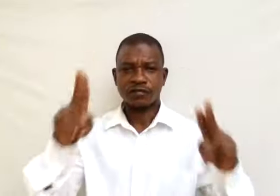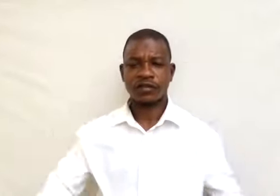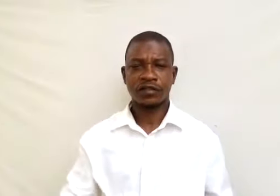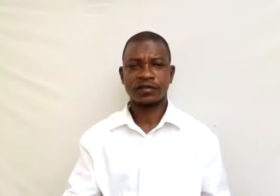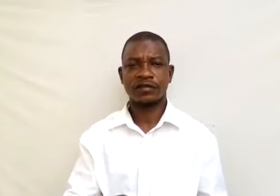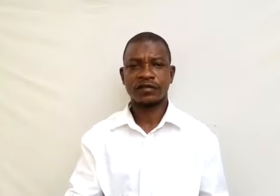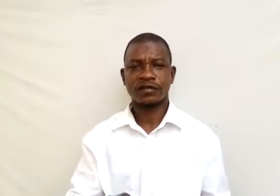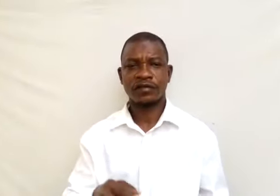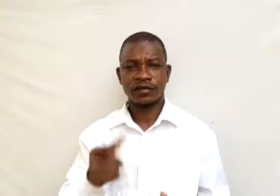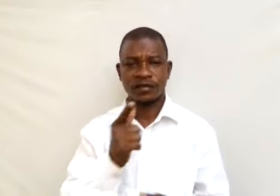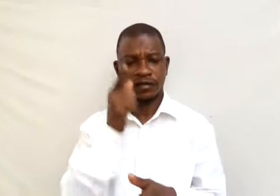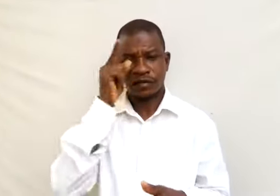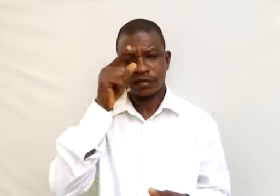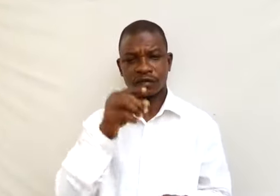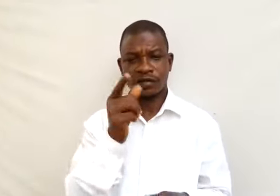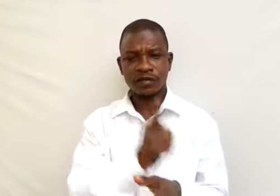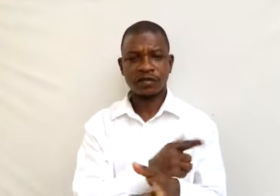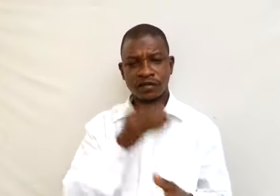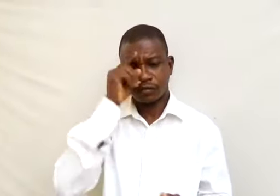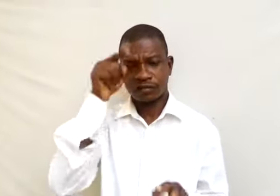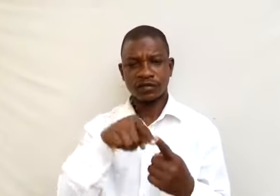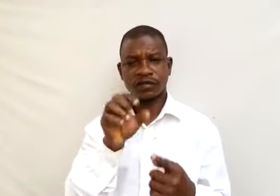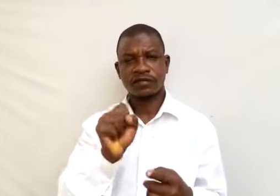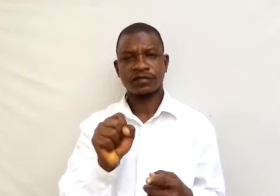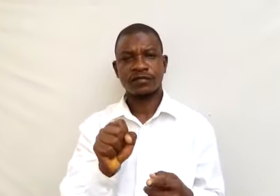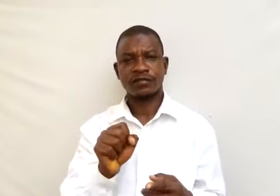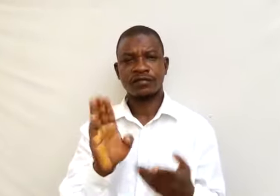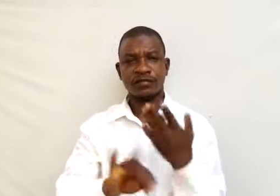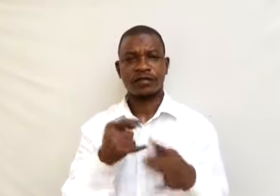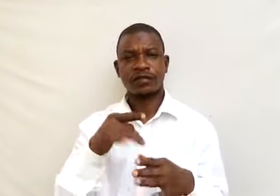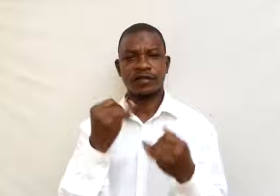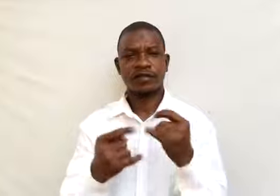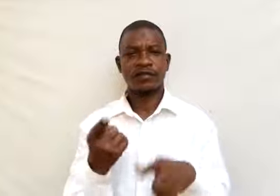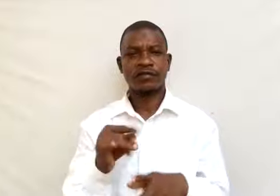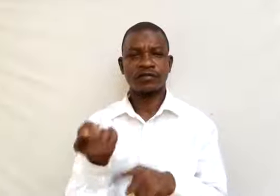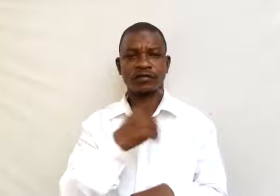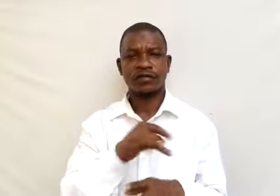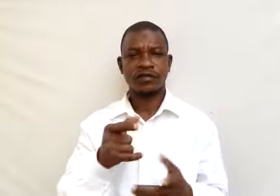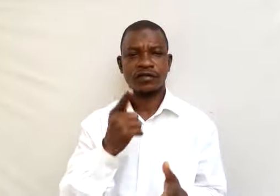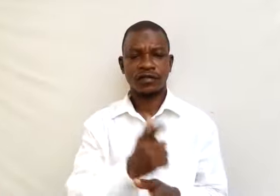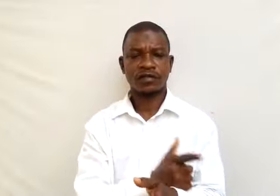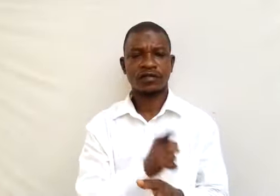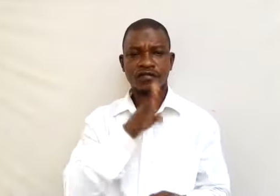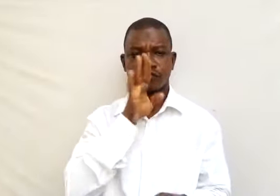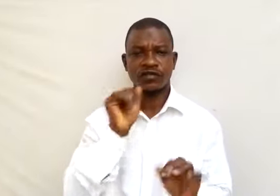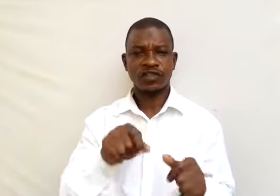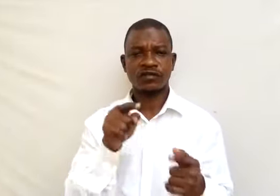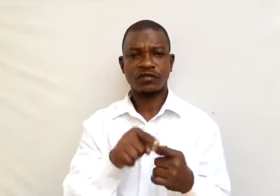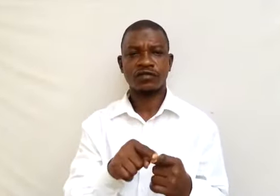lesson objectives by the end of today's lesson you will be able to one